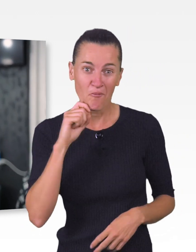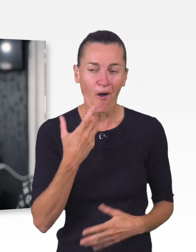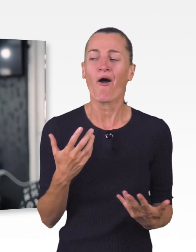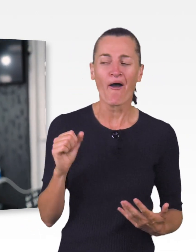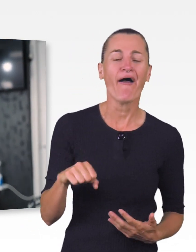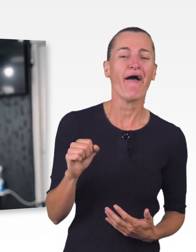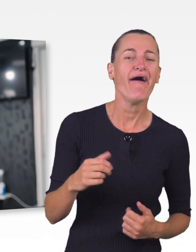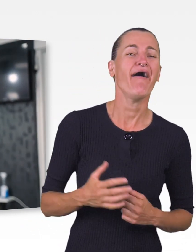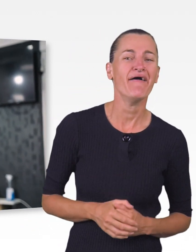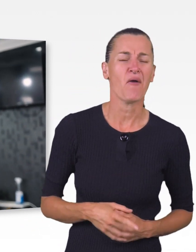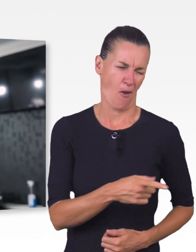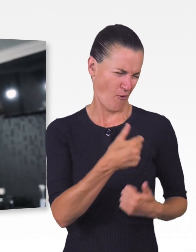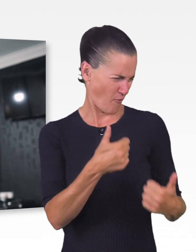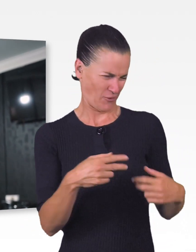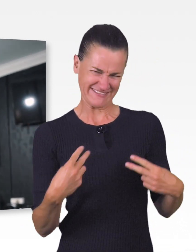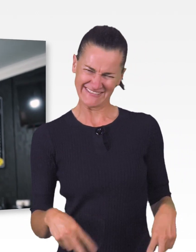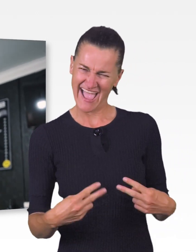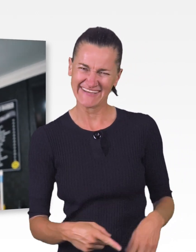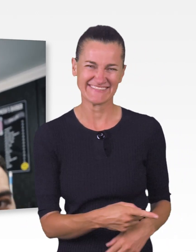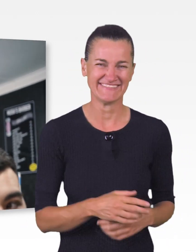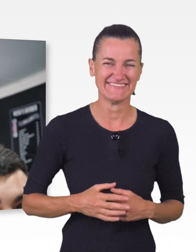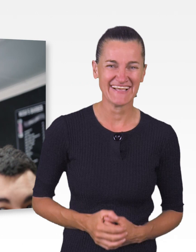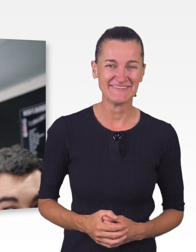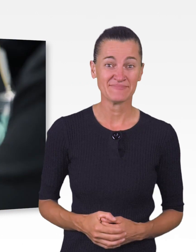going to dance? Yes. But you're a good dancer.